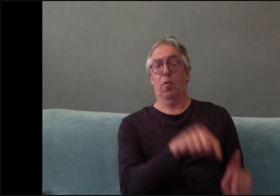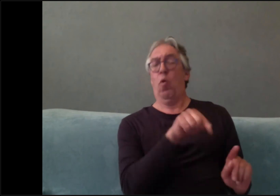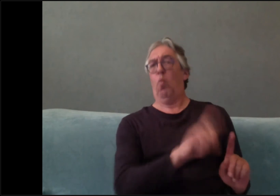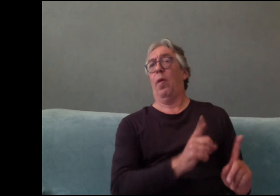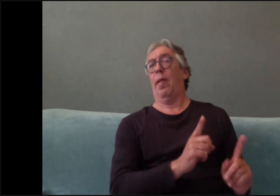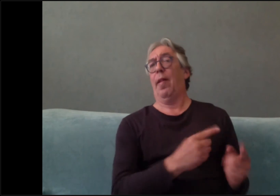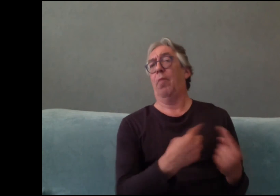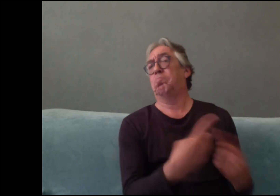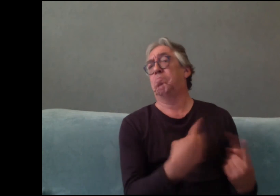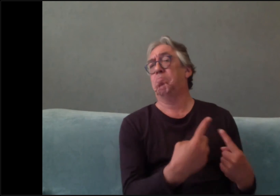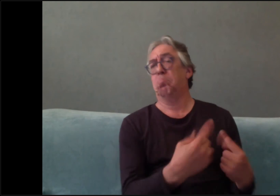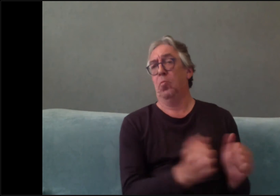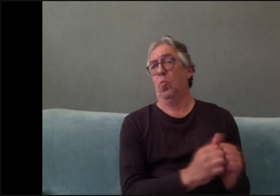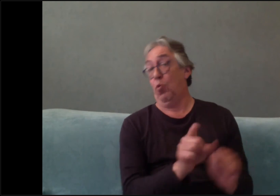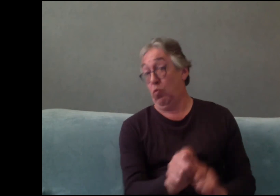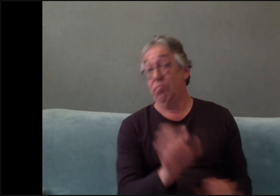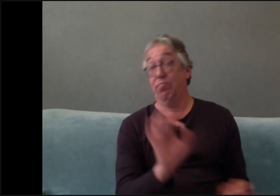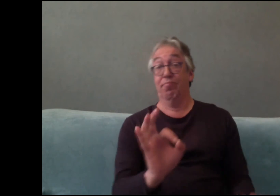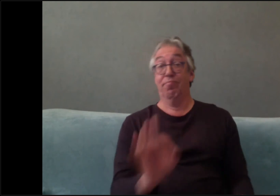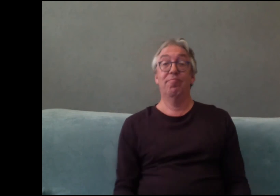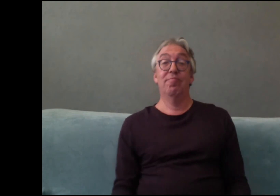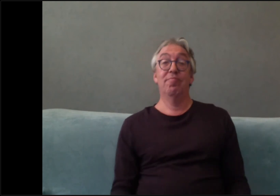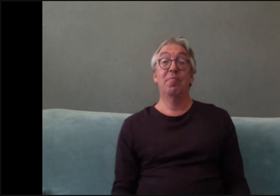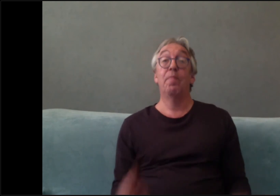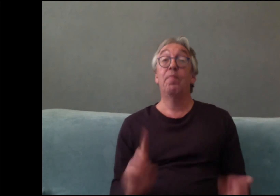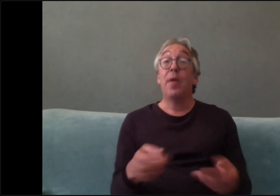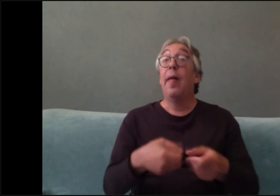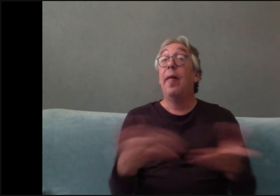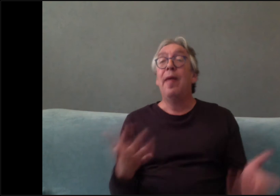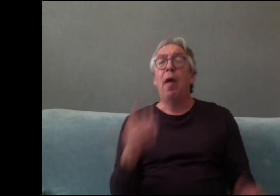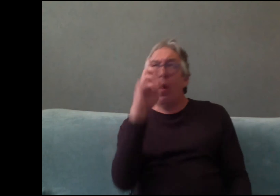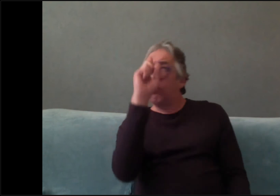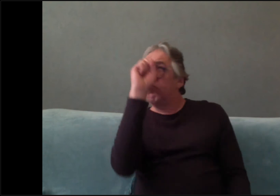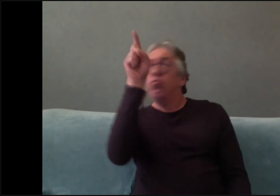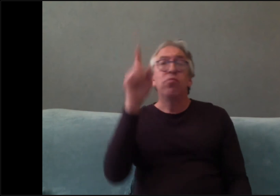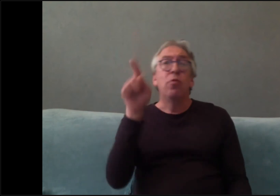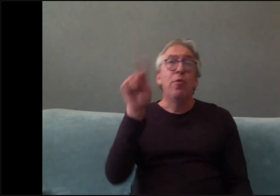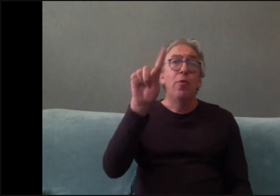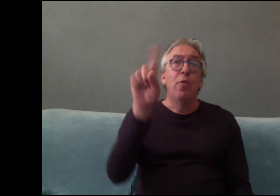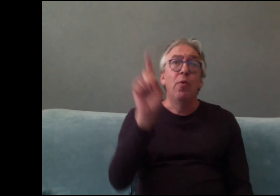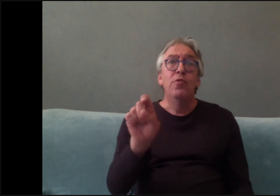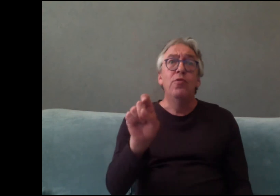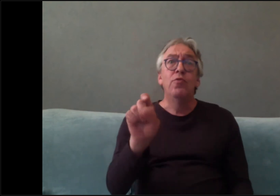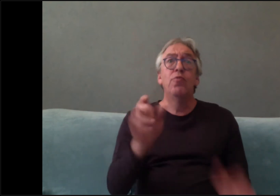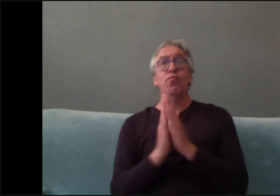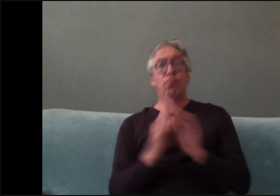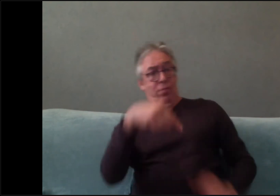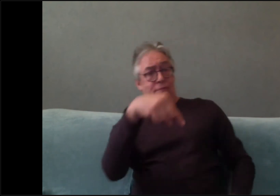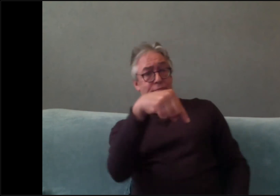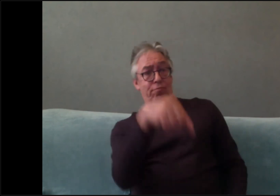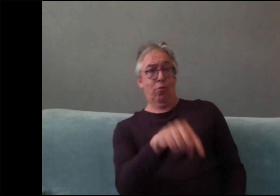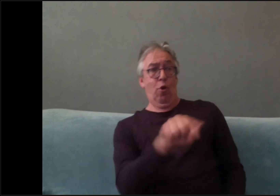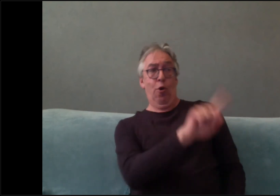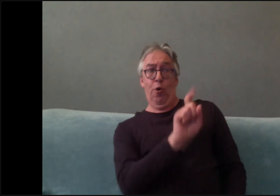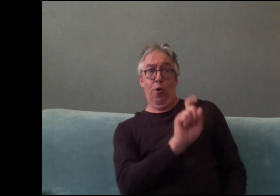We would also like to invite you to ask any questions using the question box. So this is below